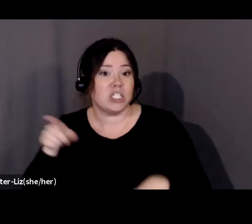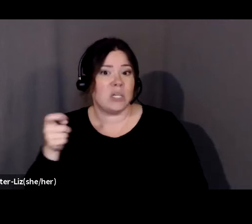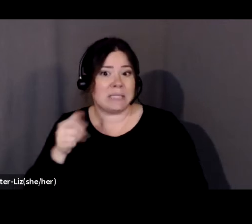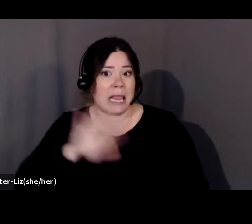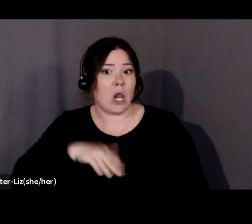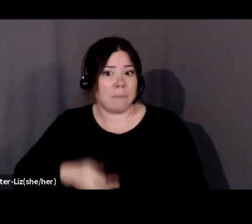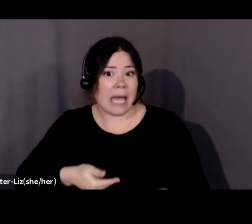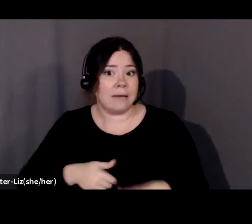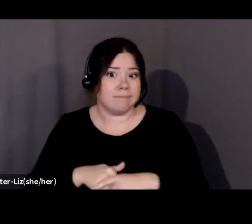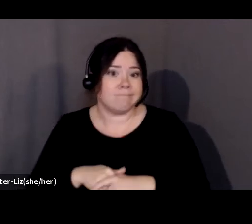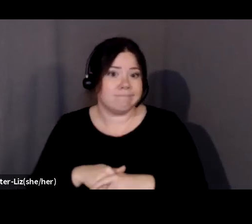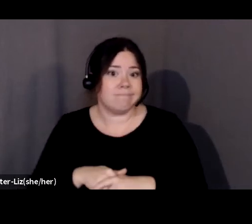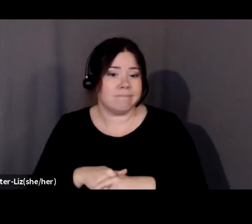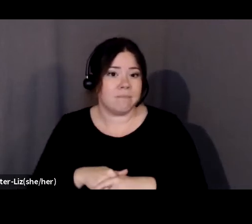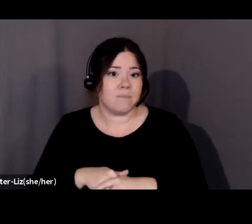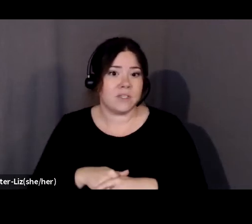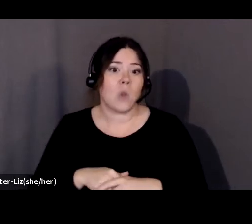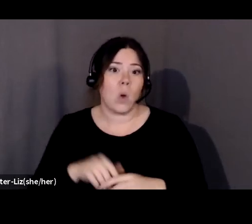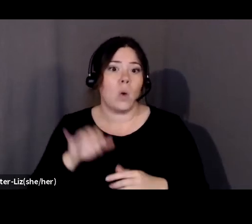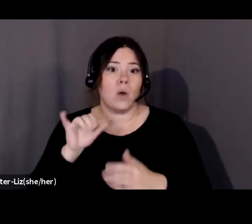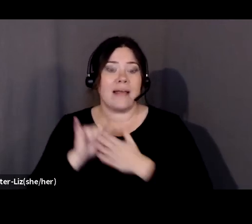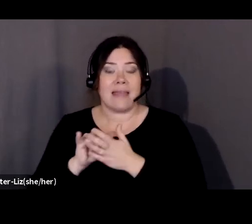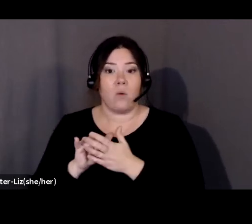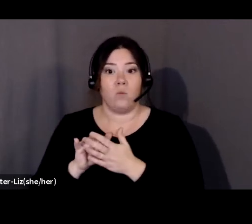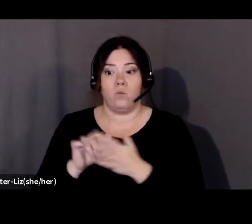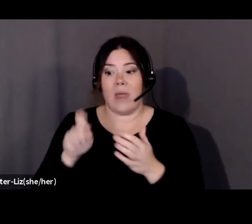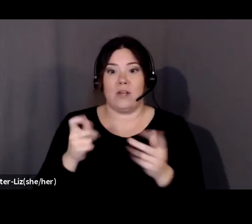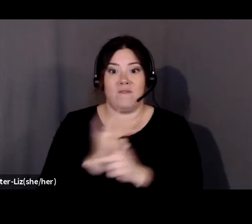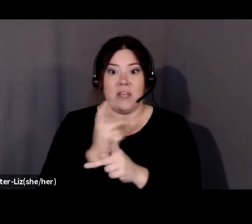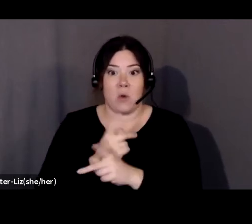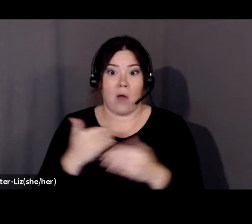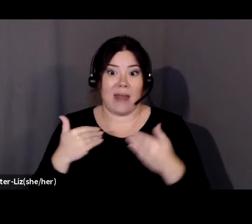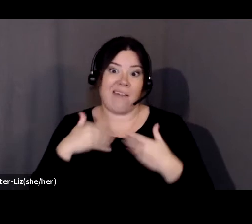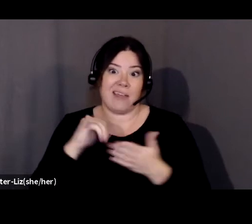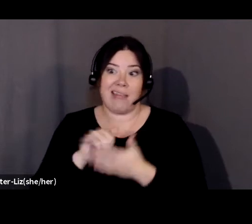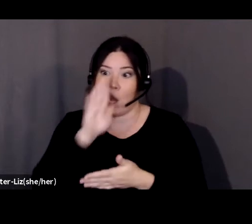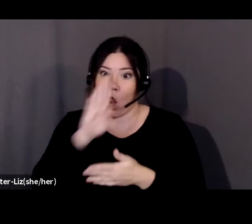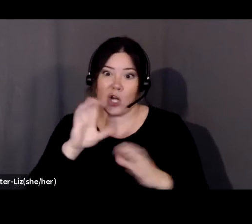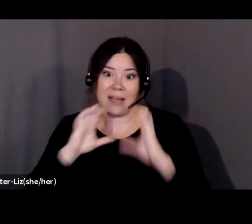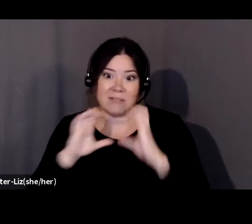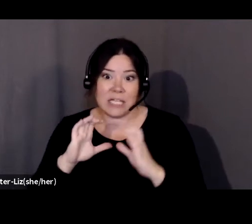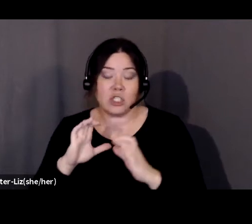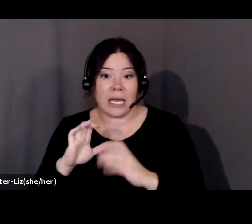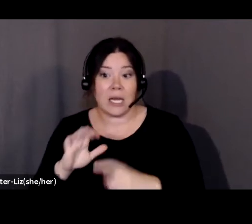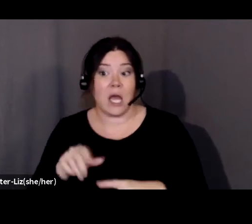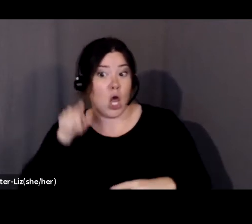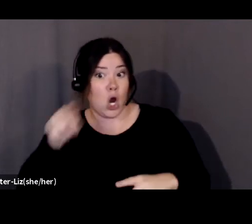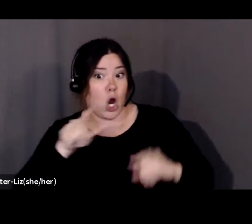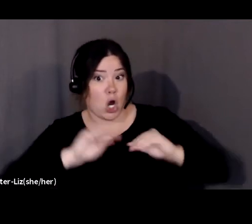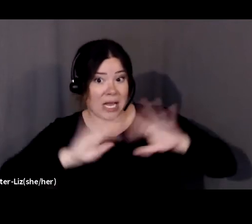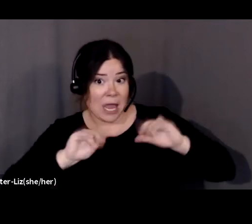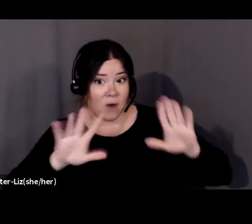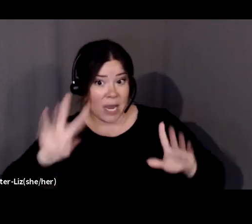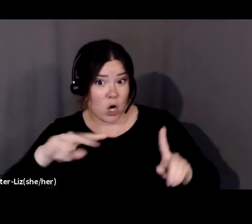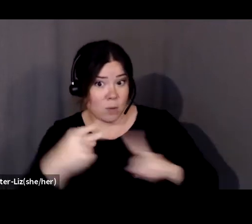And so that was a process of having that conversation, that hard conversation of her clarifying and